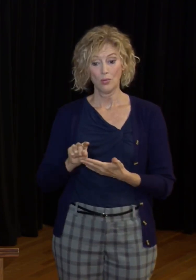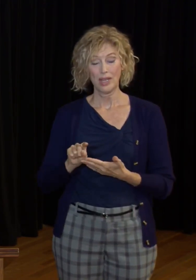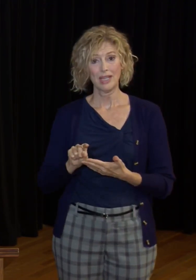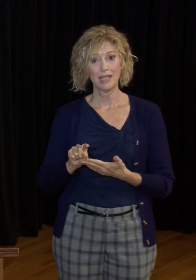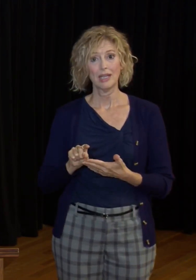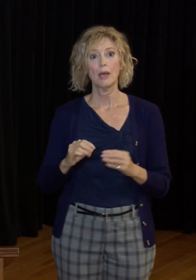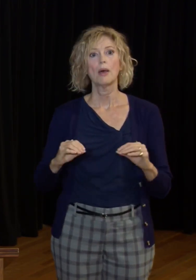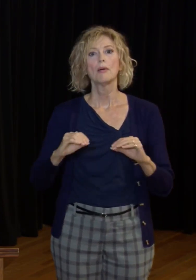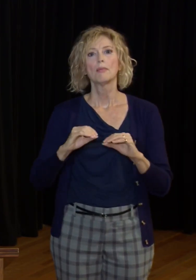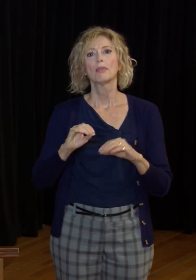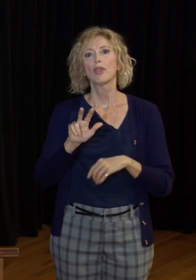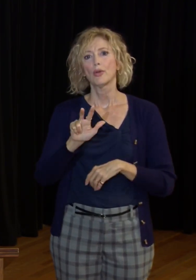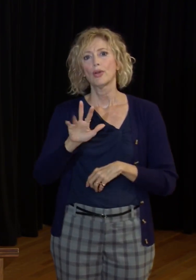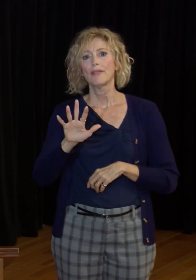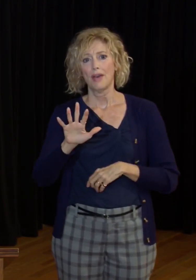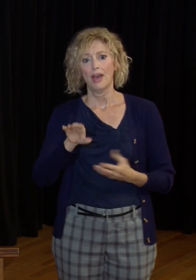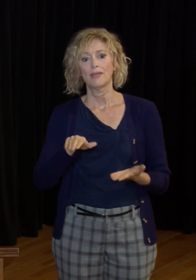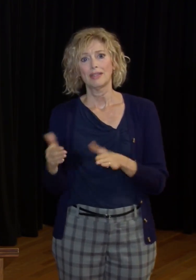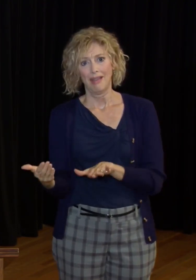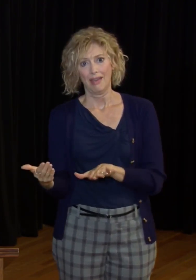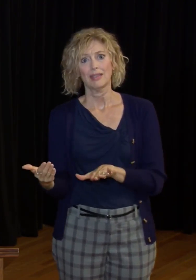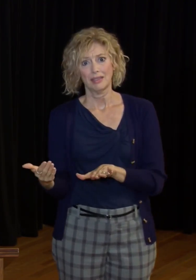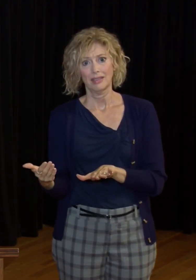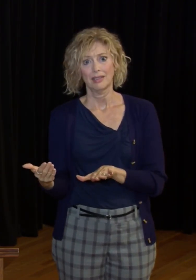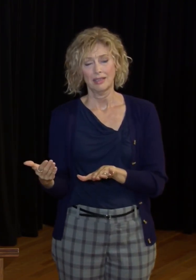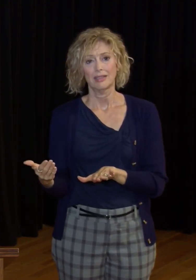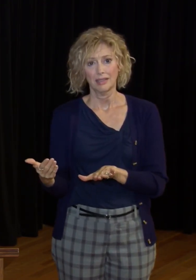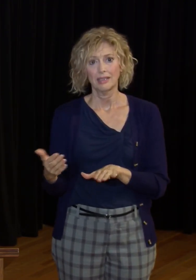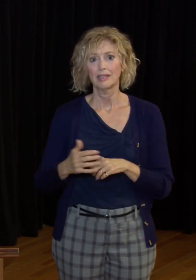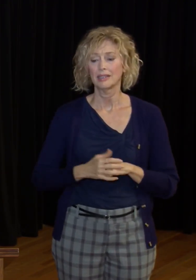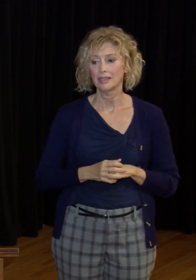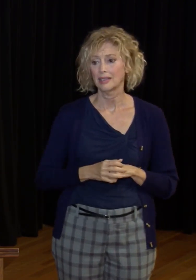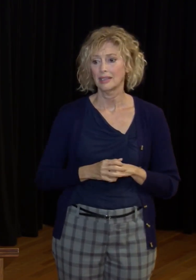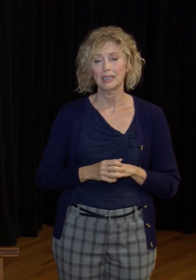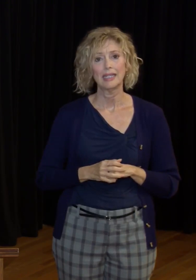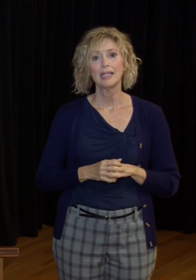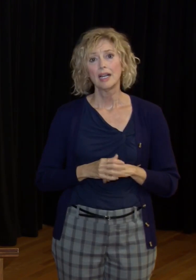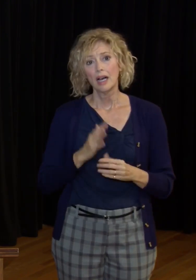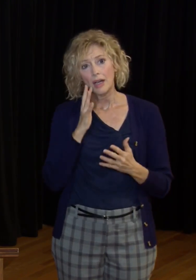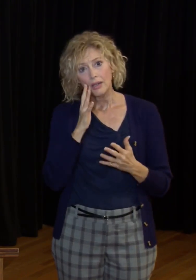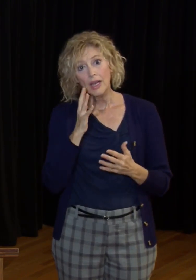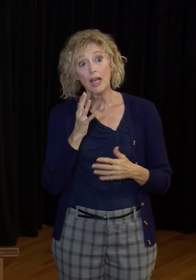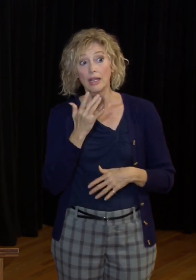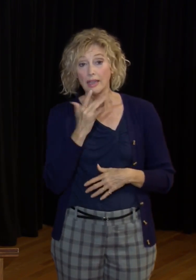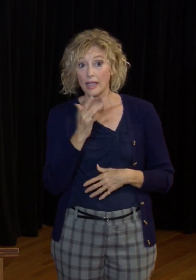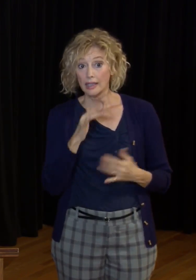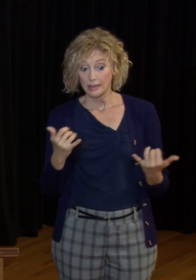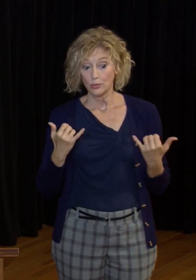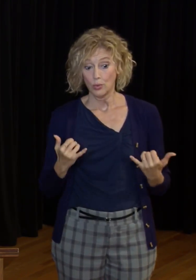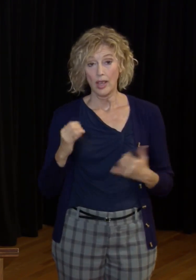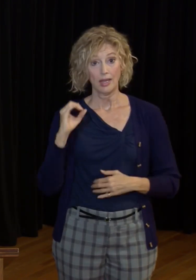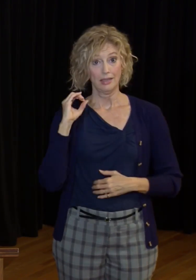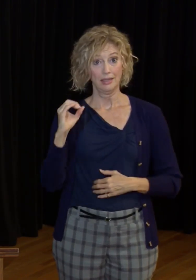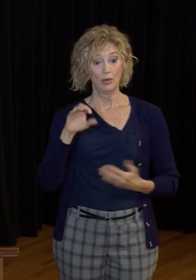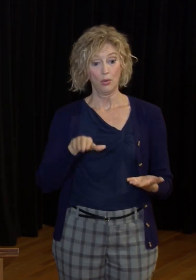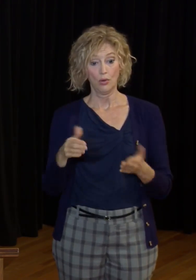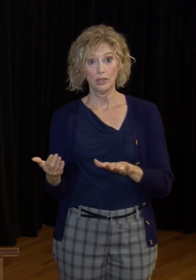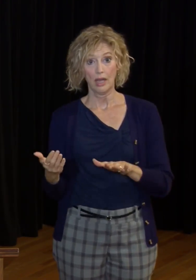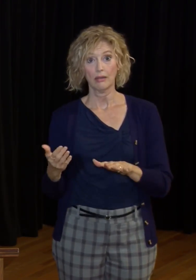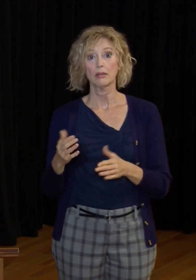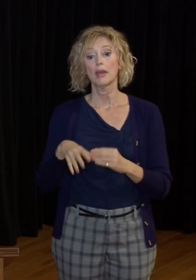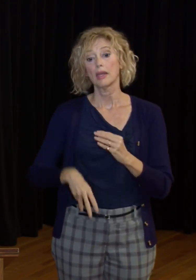35 fatalities. 35 people, Friday, Saturday, Sunday. Fortunately, today we had 0 deaths reported. And if we added